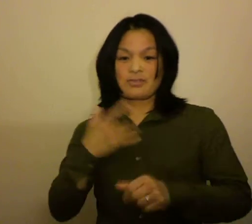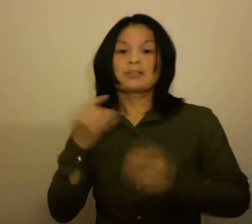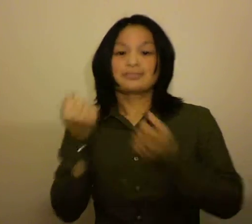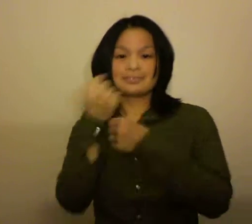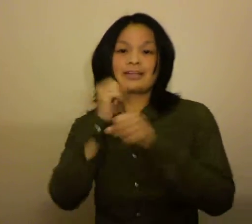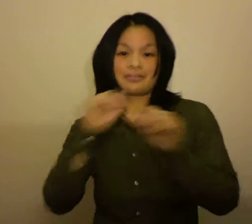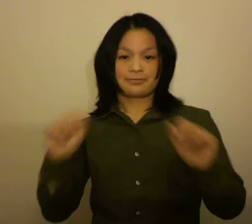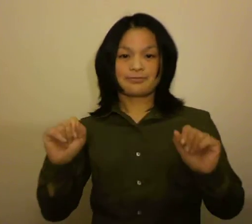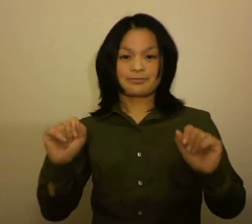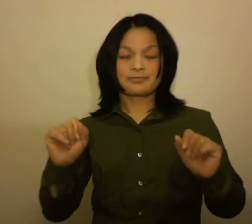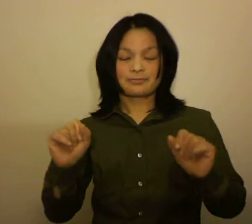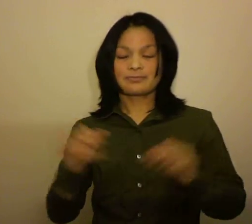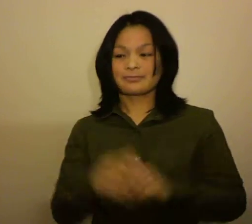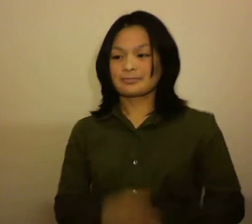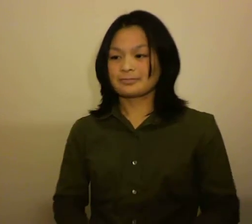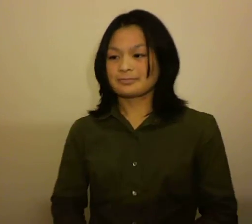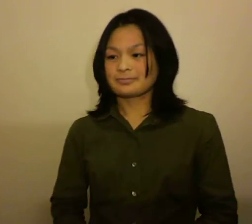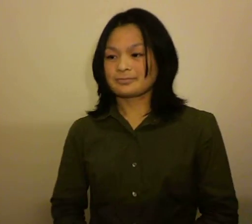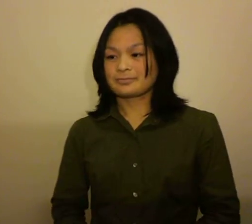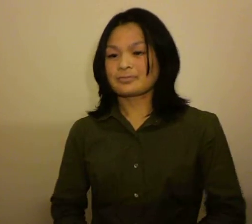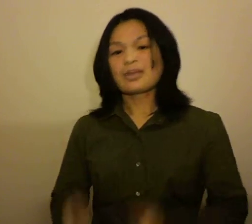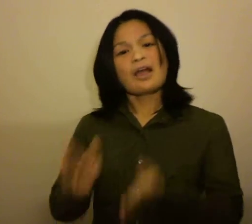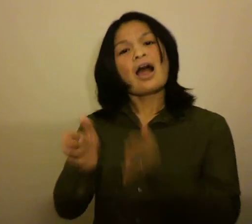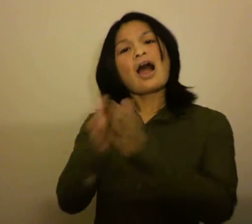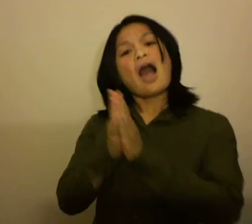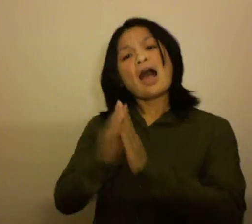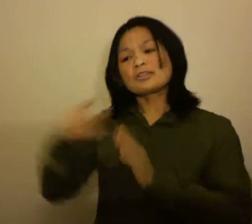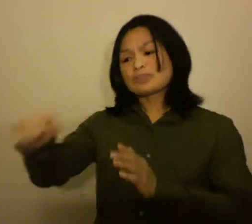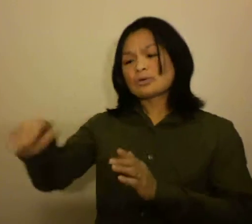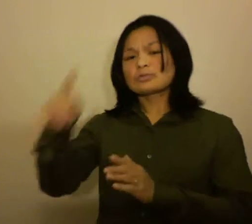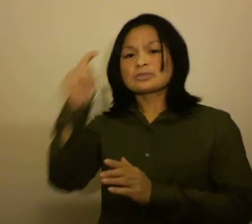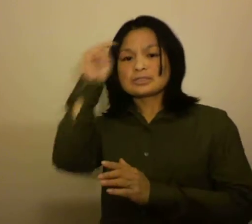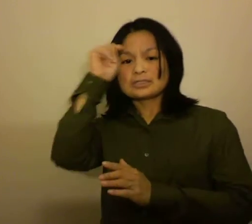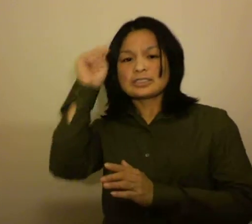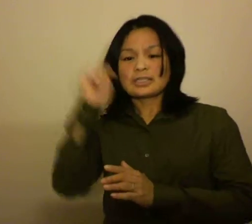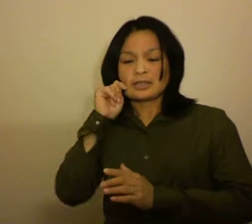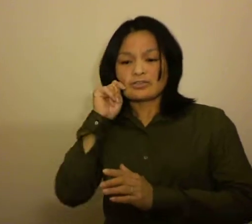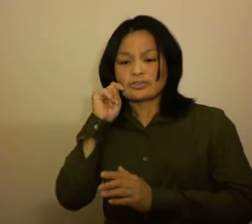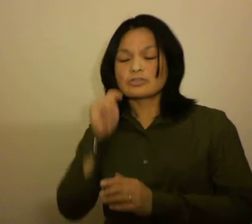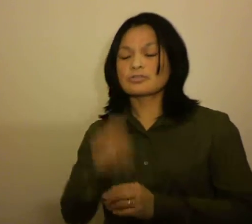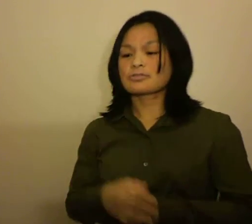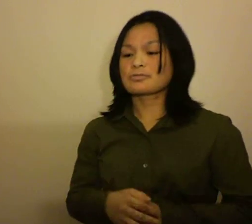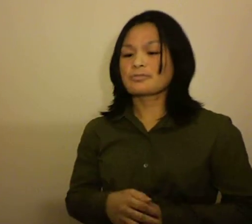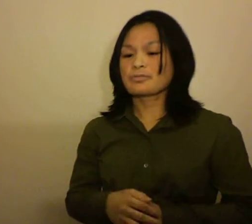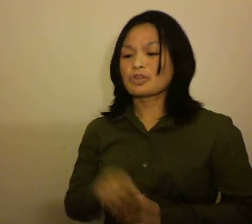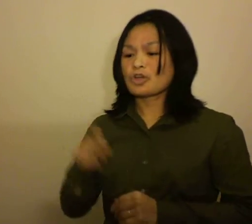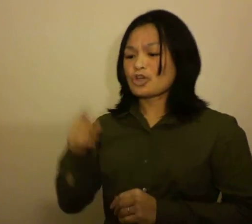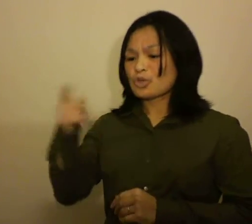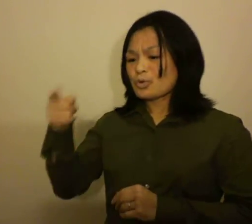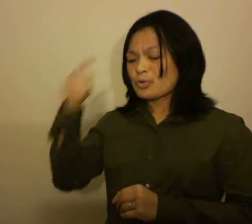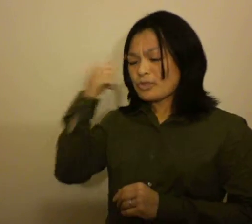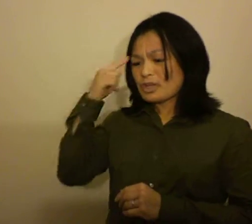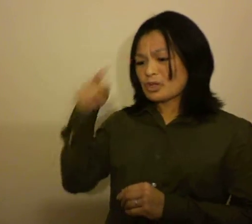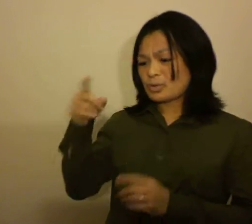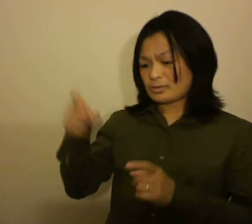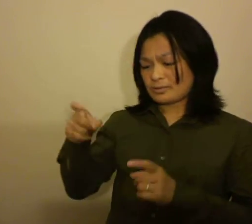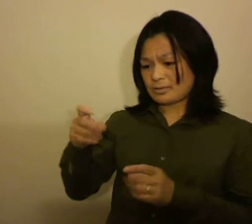little bit and ask such things as, do you think you need more or less space than most people? Why? How does it make